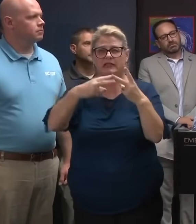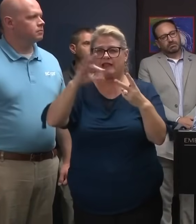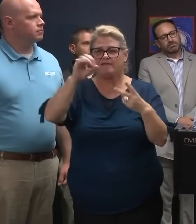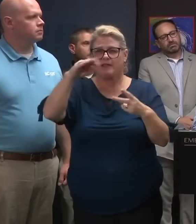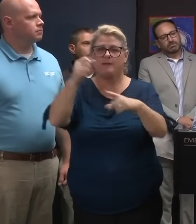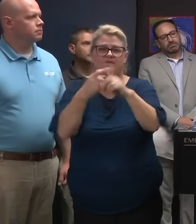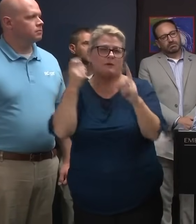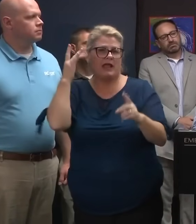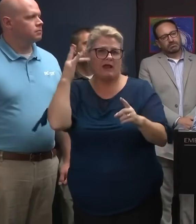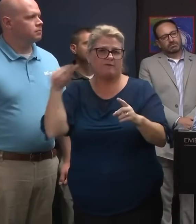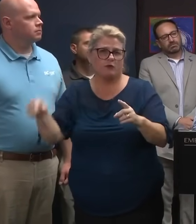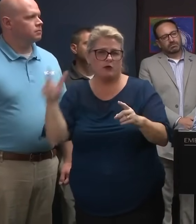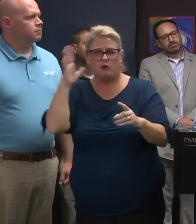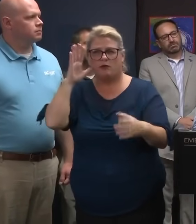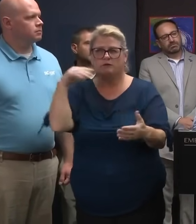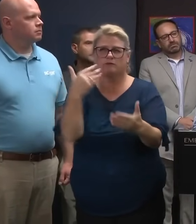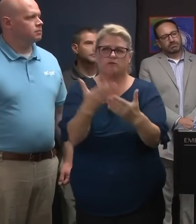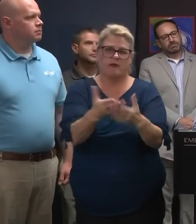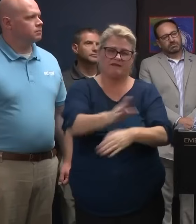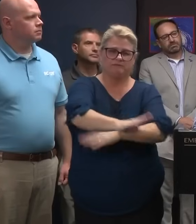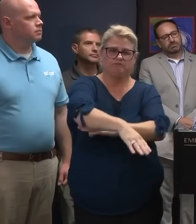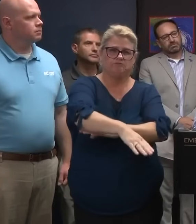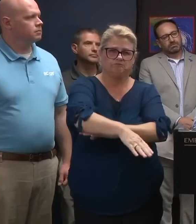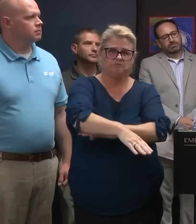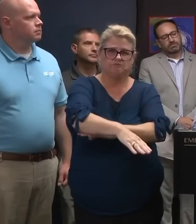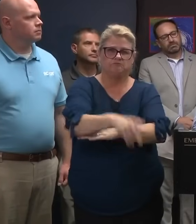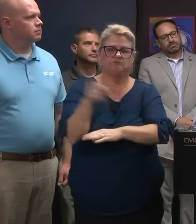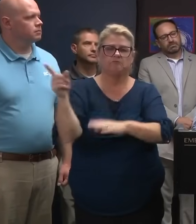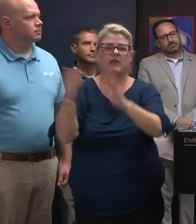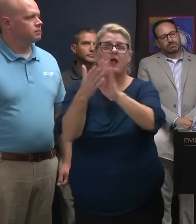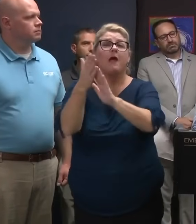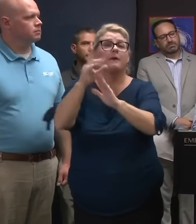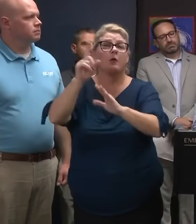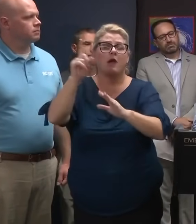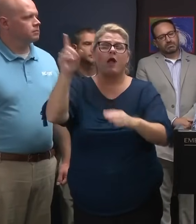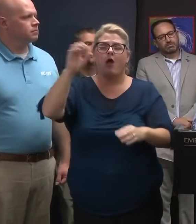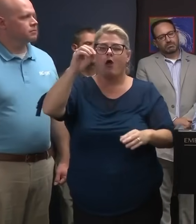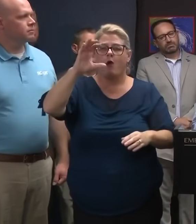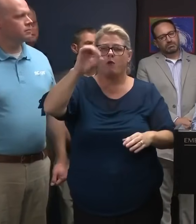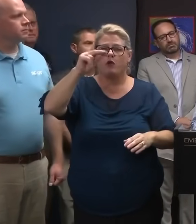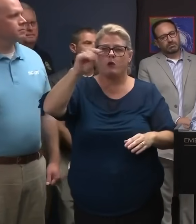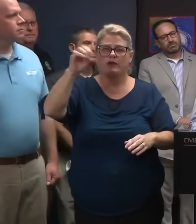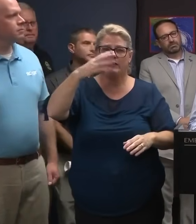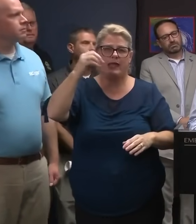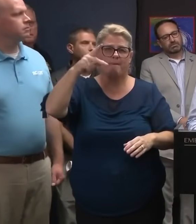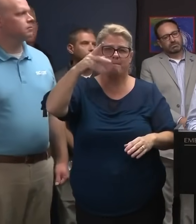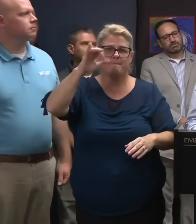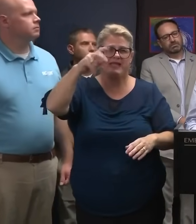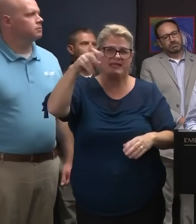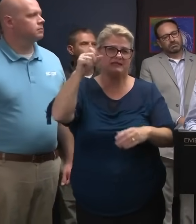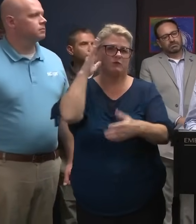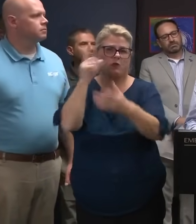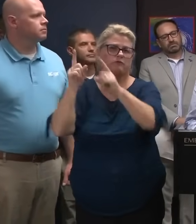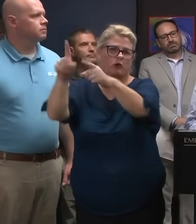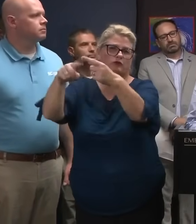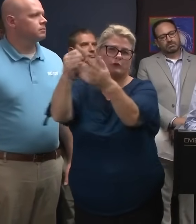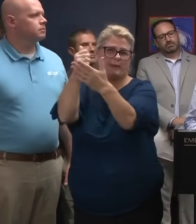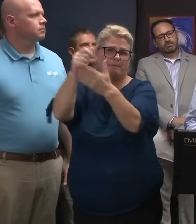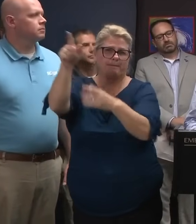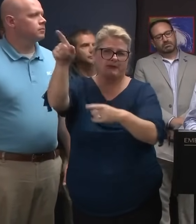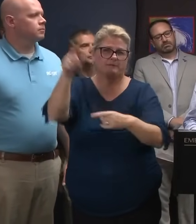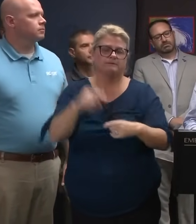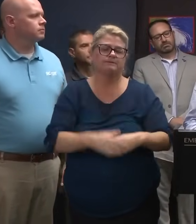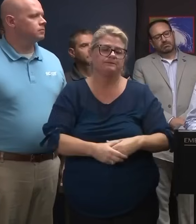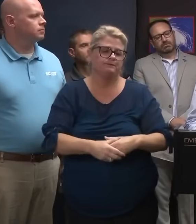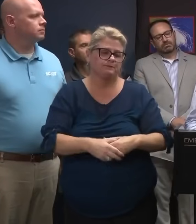from California arriving later today that will be operating in Oconee and Pickens counties. I did